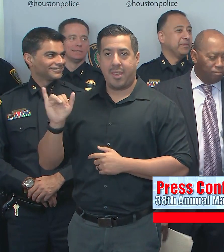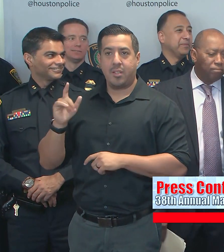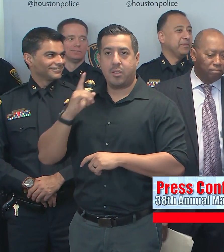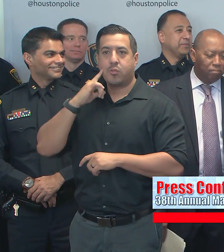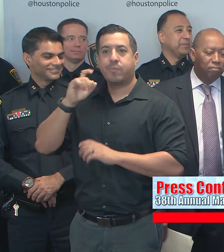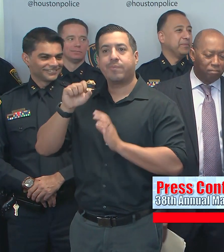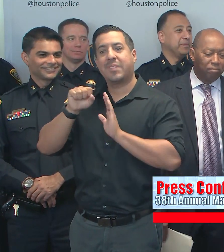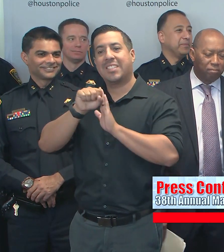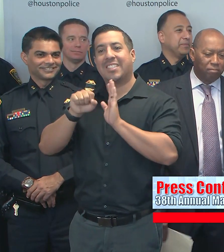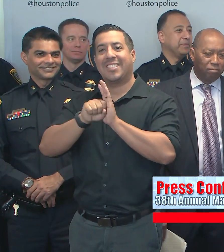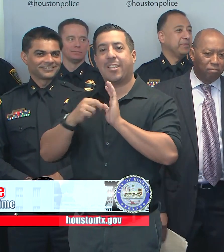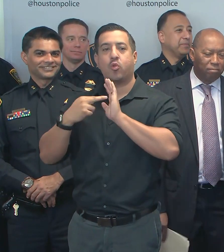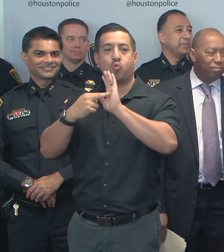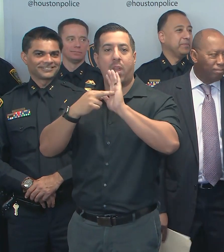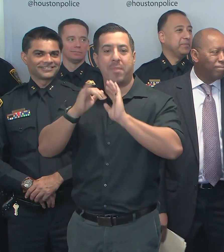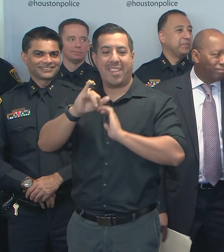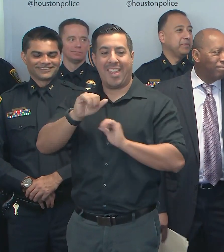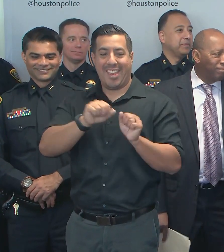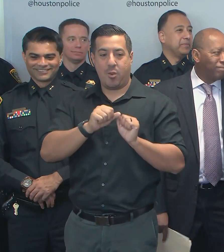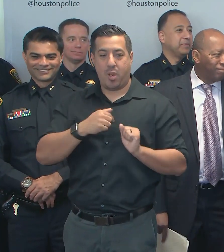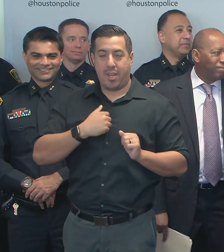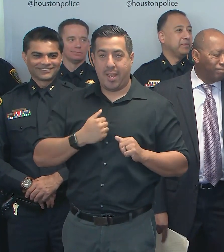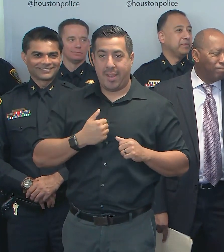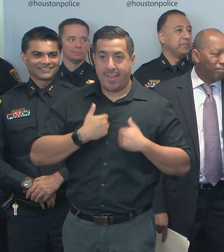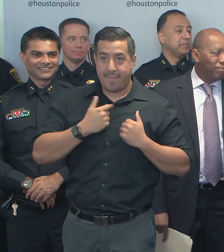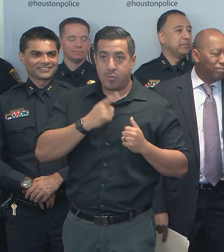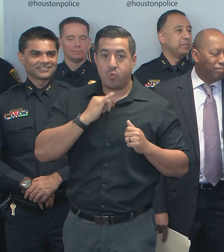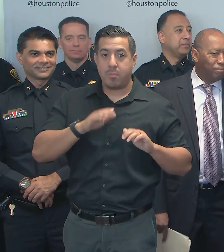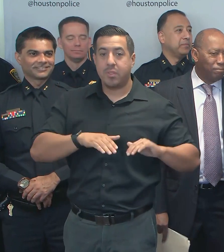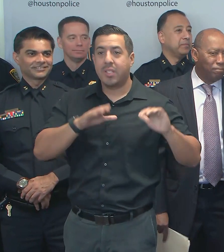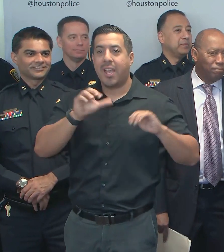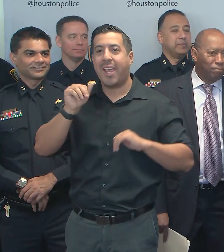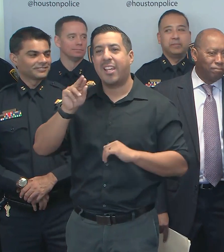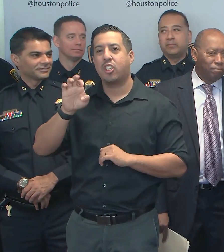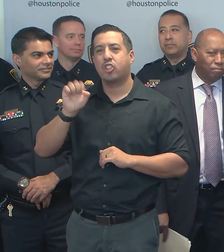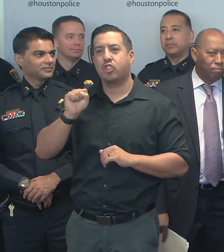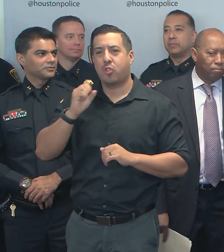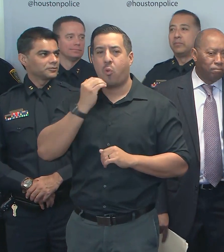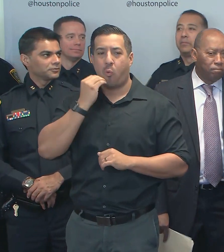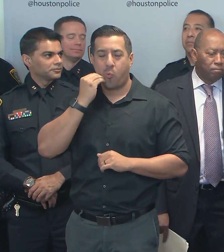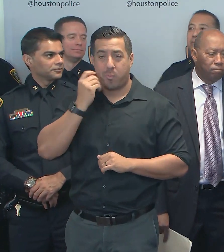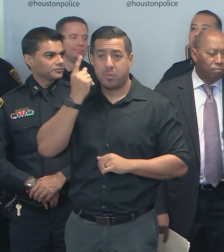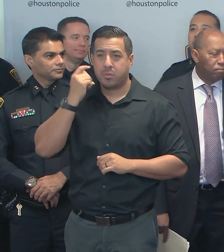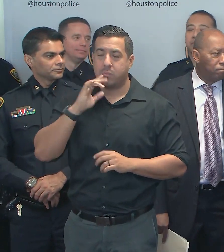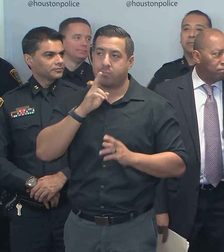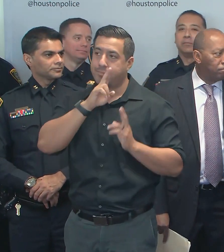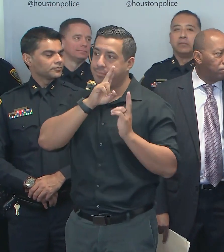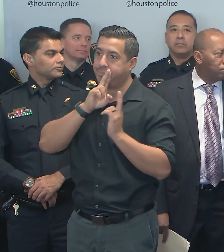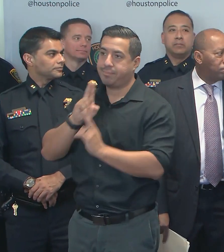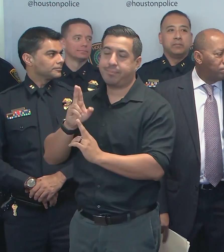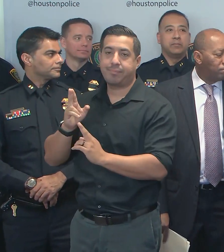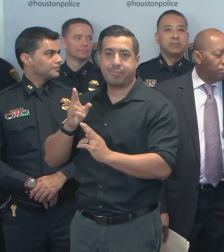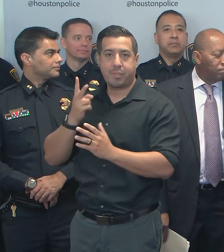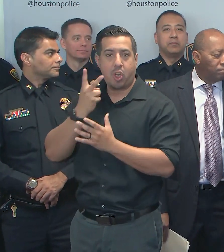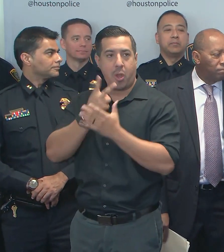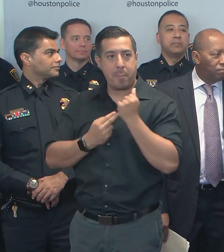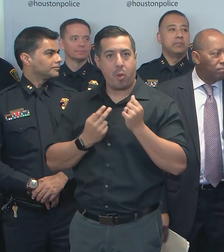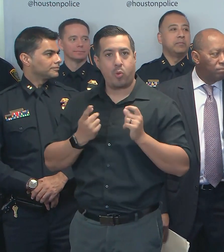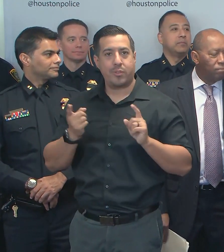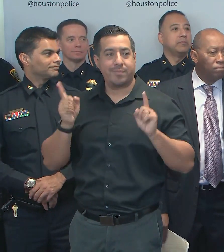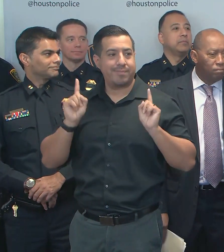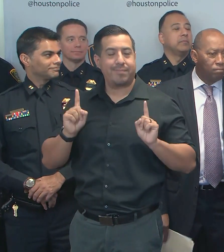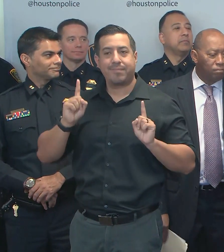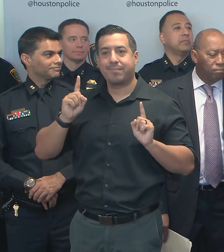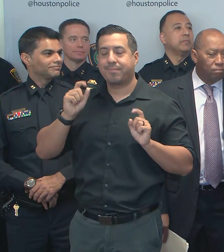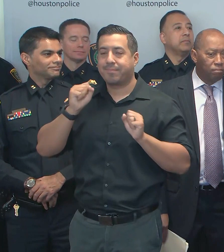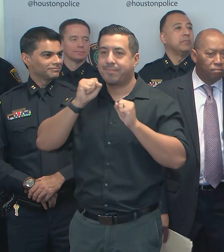state representative of the area that I lived in. We both grew up in Acres Homes, and what an honor it is to be standing here now with both of these amazing